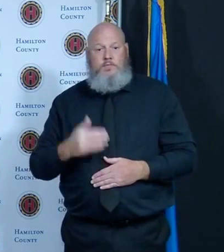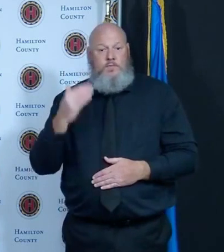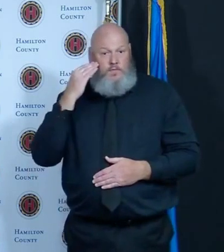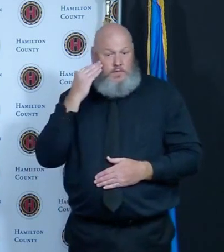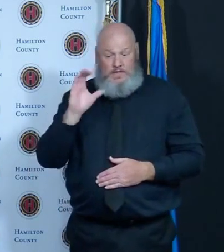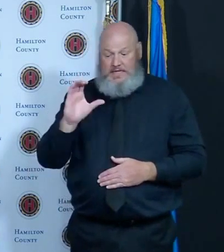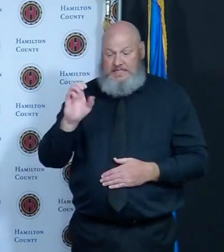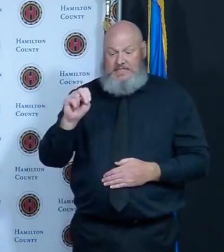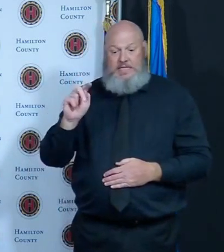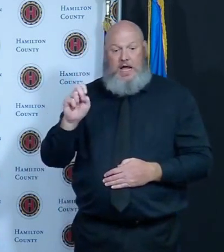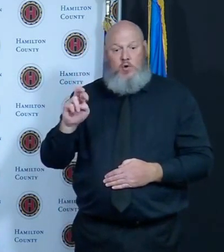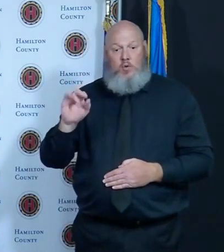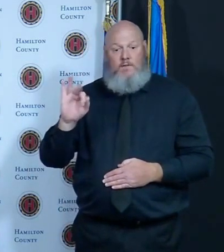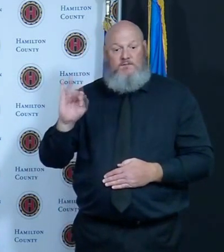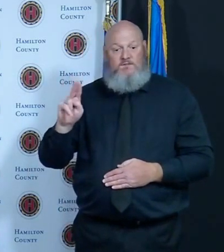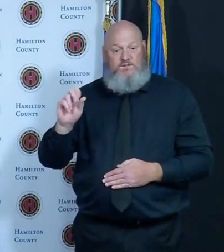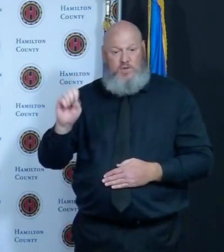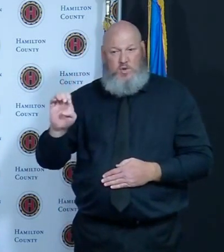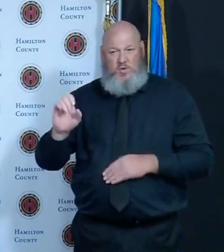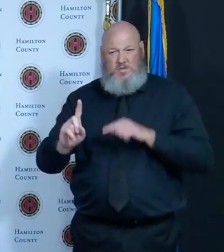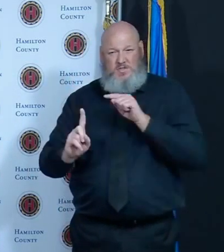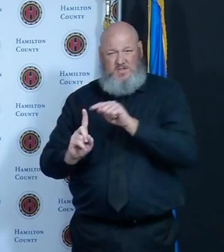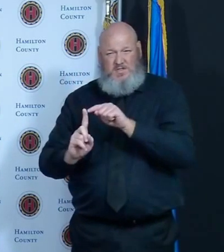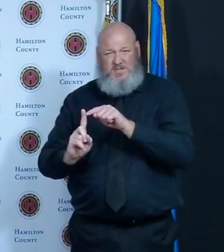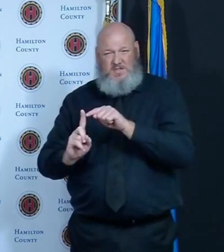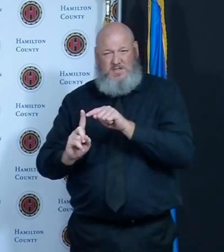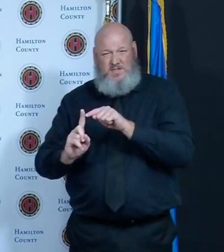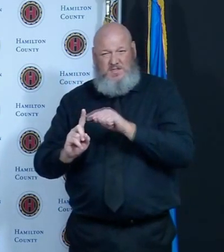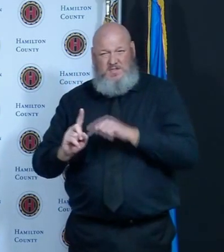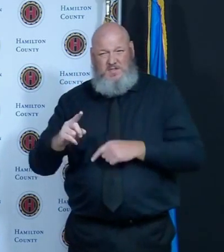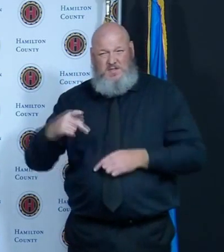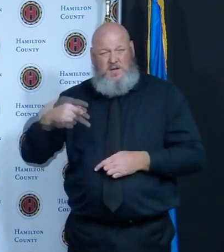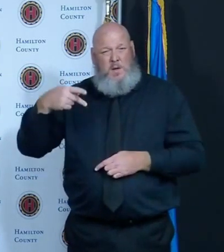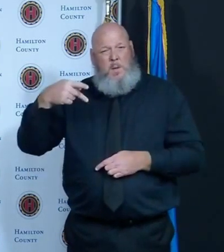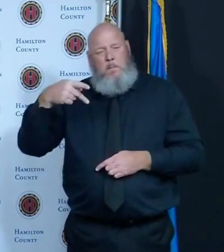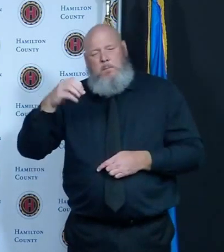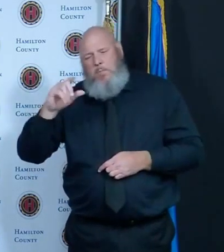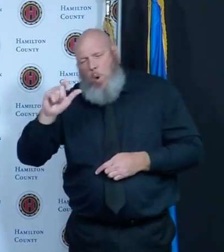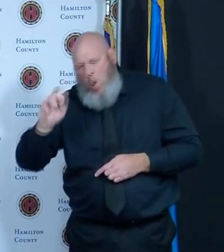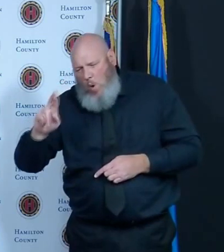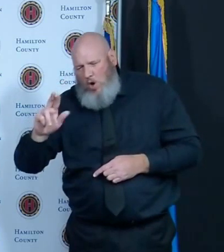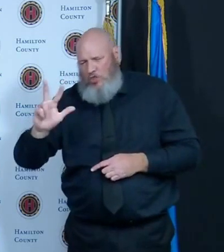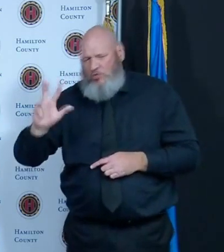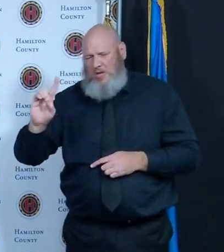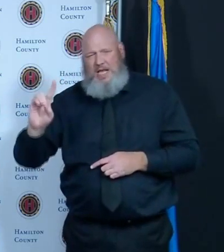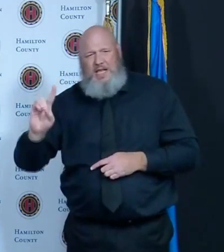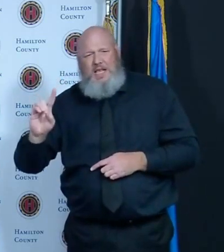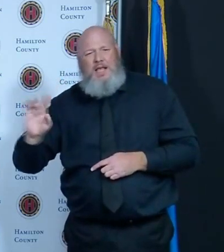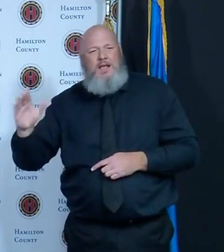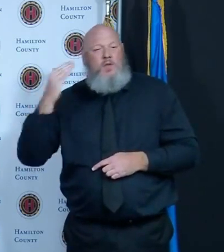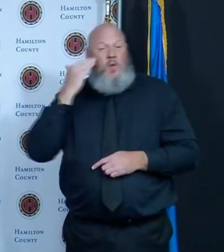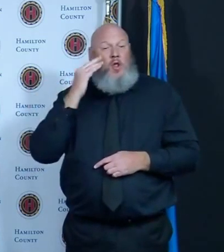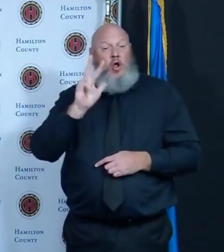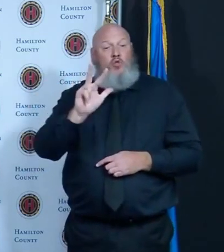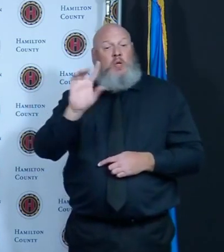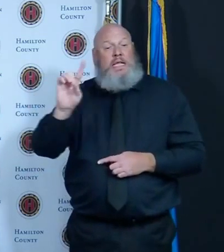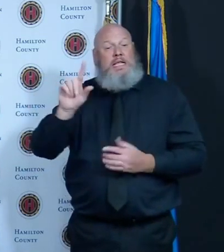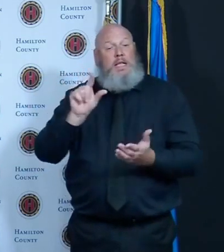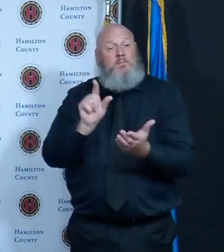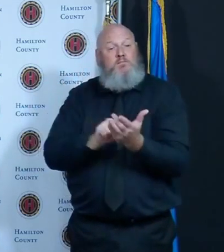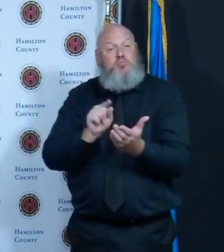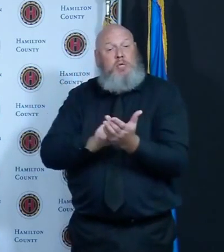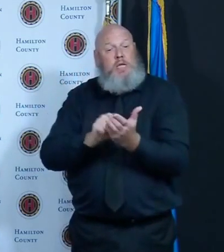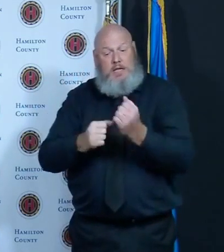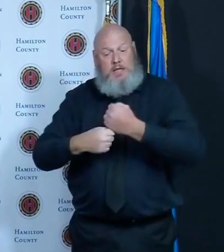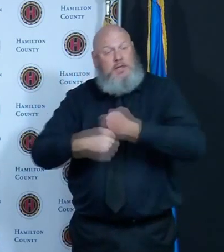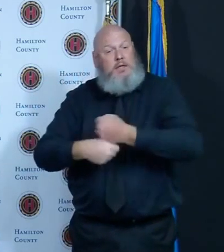We've learned that Caliberty, a local blue ash company, who participated in HCDC's Office of Innovation